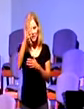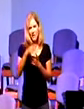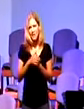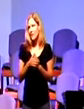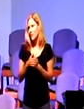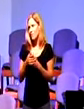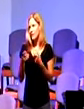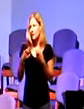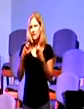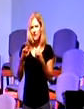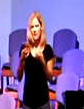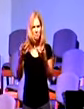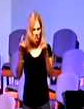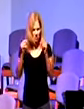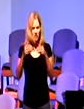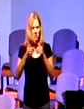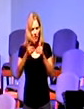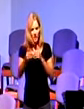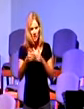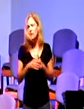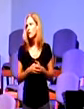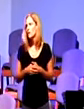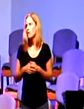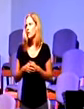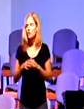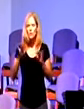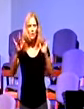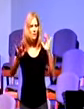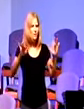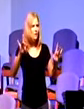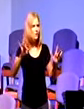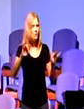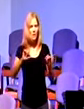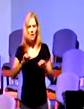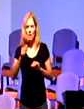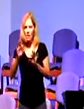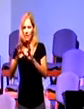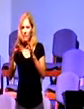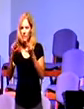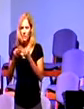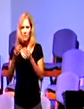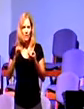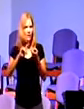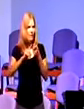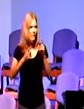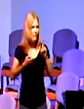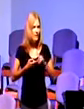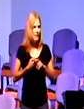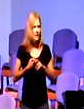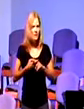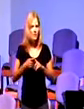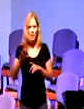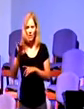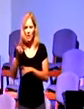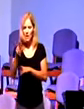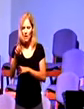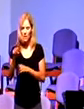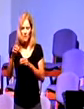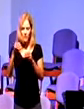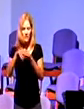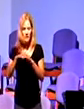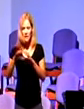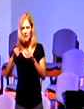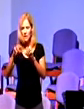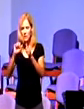this crazy idea a go. And so we reached out to our extended family, to all the friends, all the clubs that I was in, sports